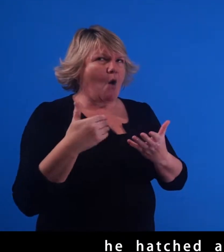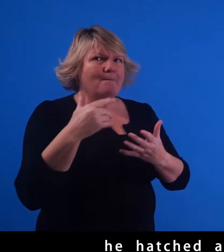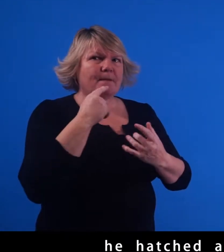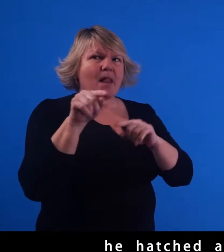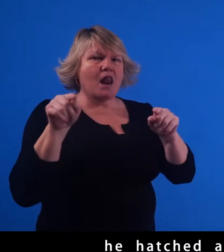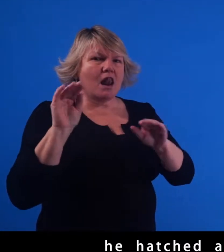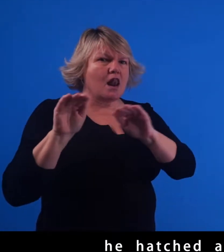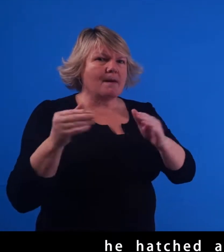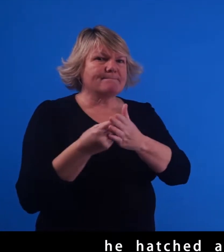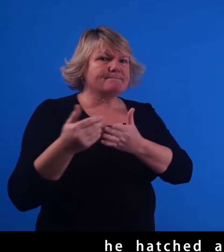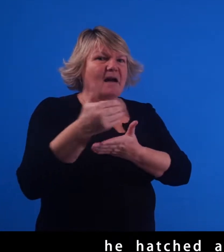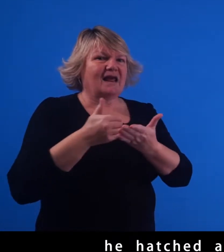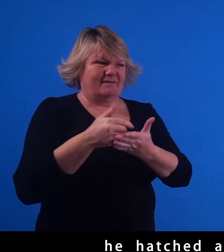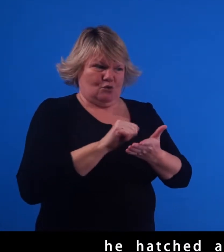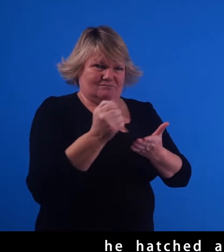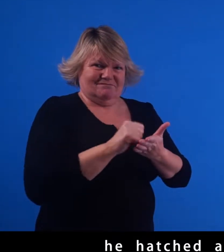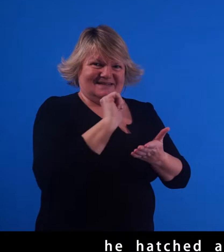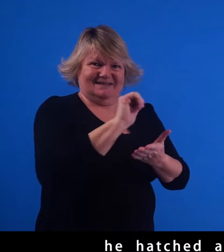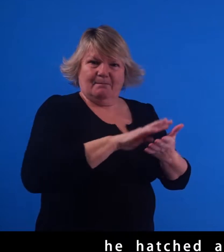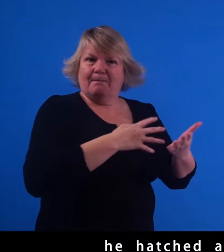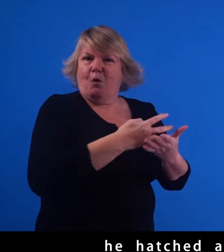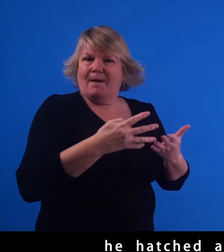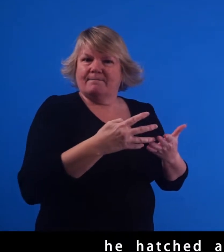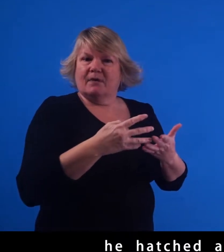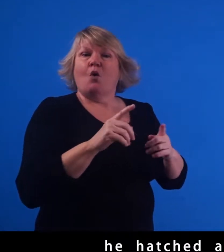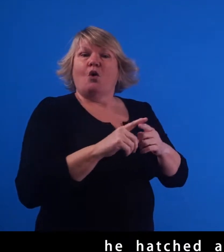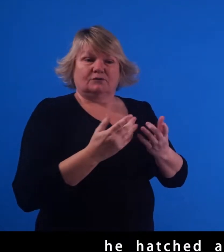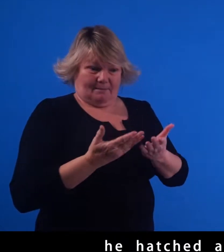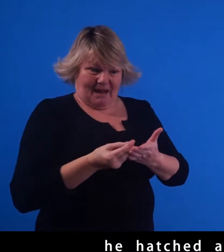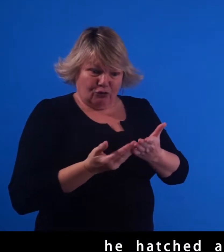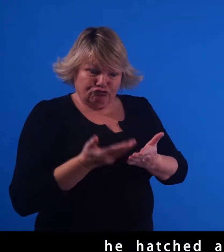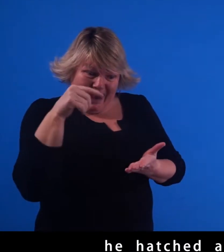plan to gain public funding for the publication of his poems,